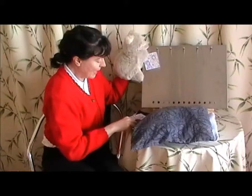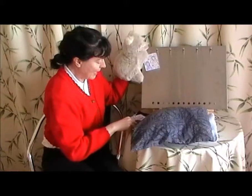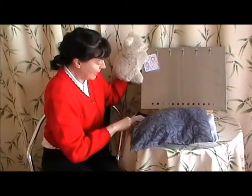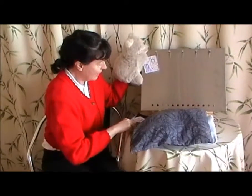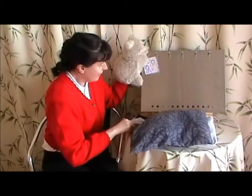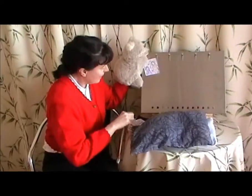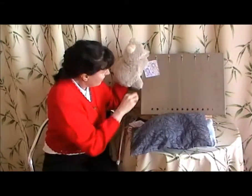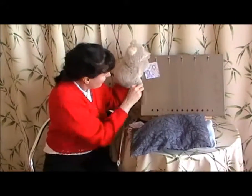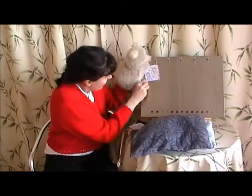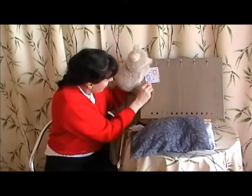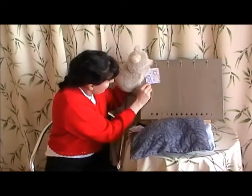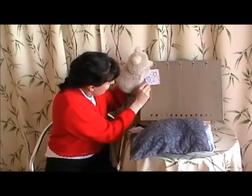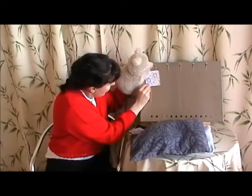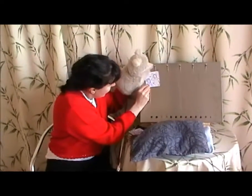I put it into place?